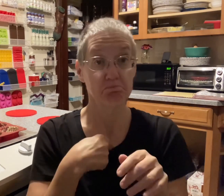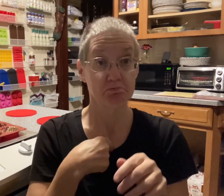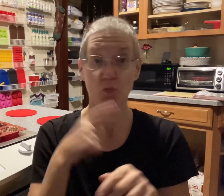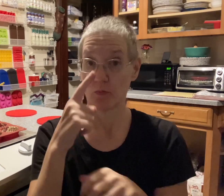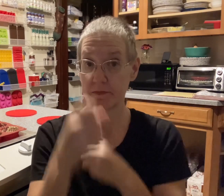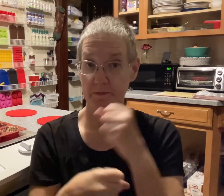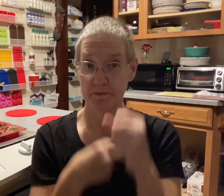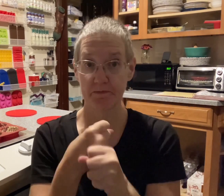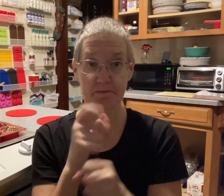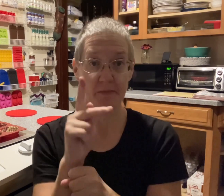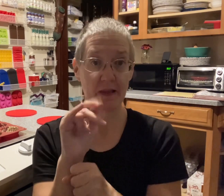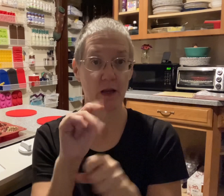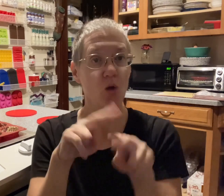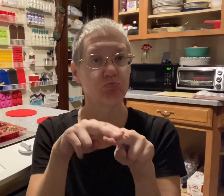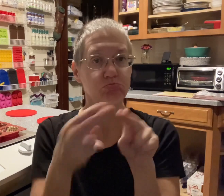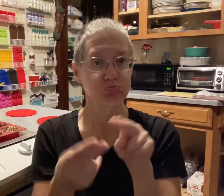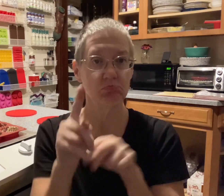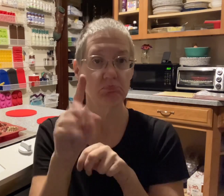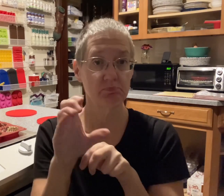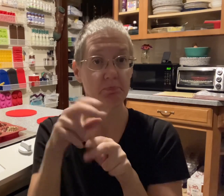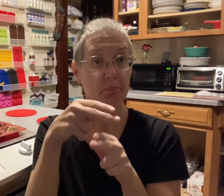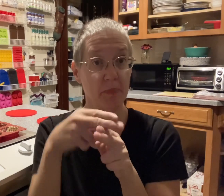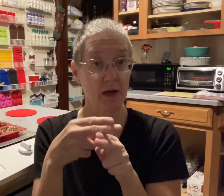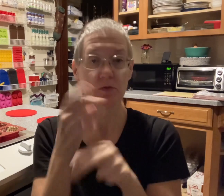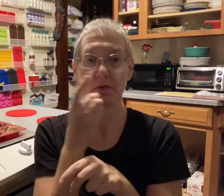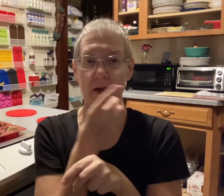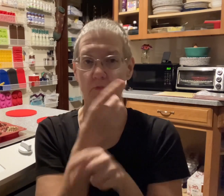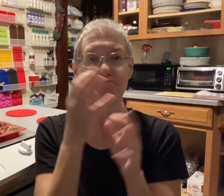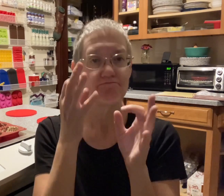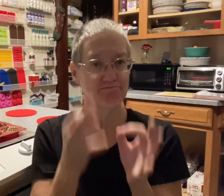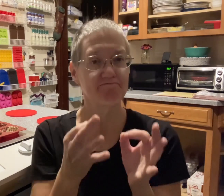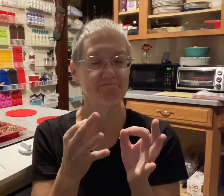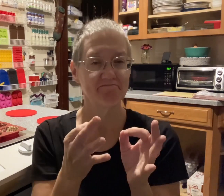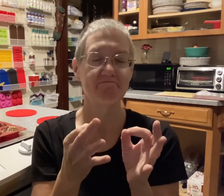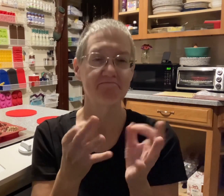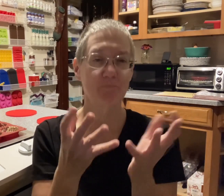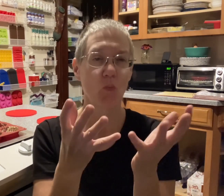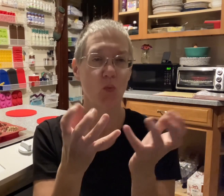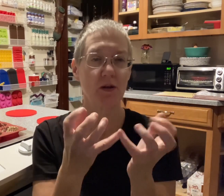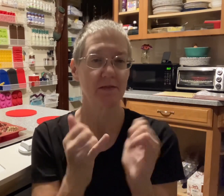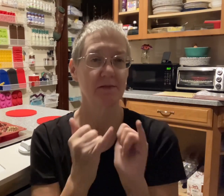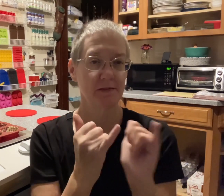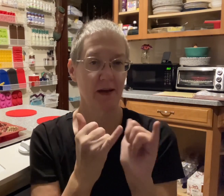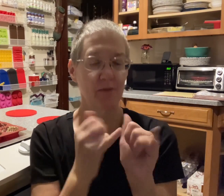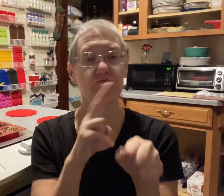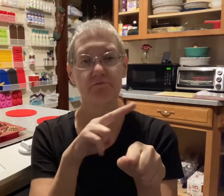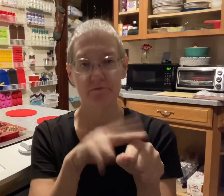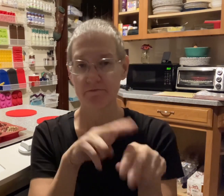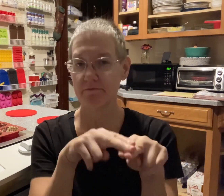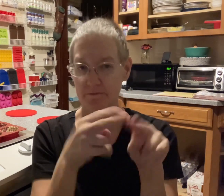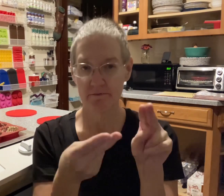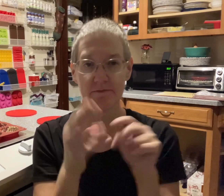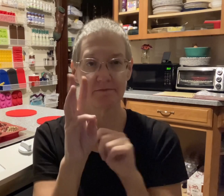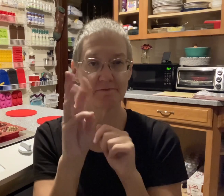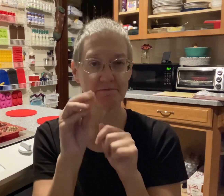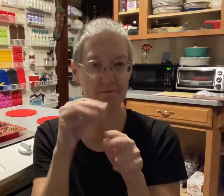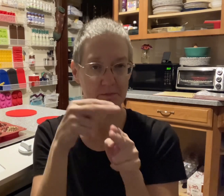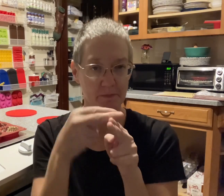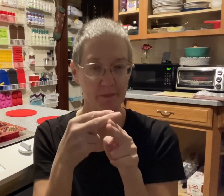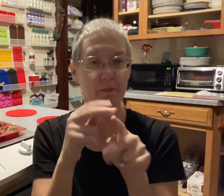insulin. After I lost 100 pounds on keto after 1 year, Dale decided he wanted the same thing. And